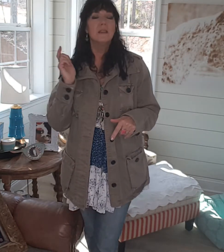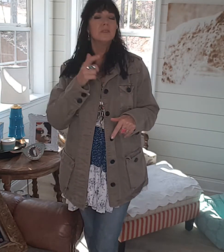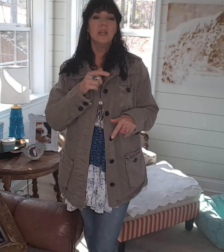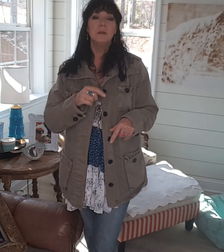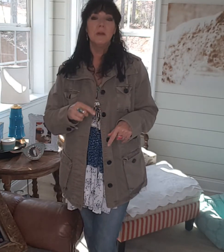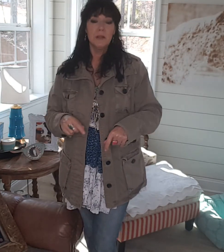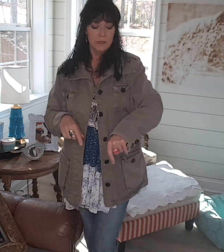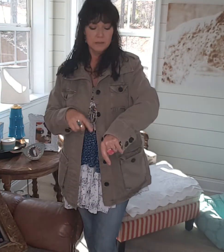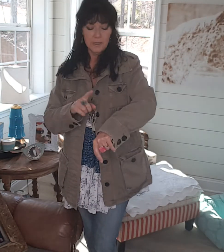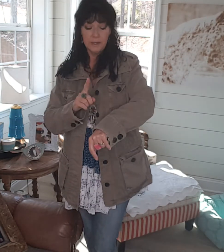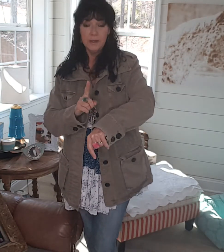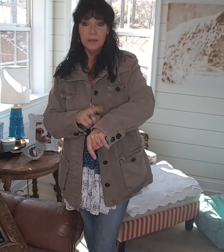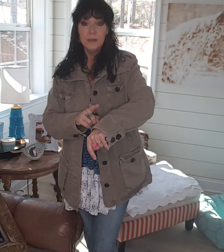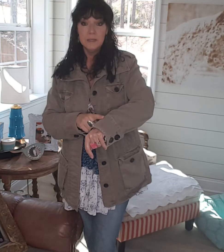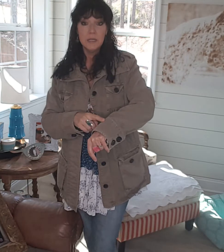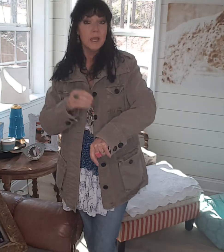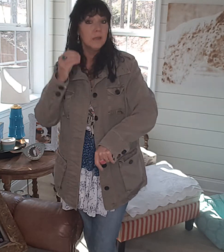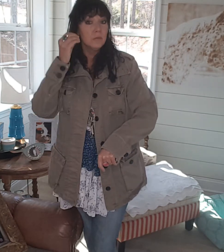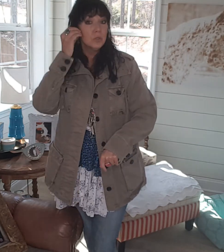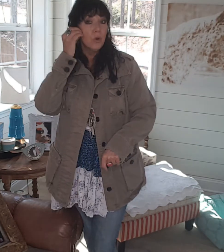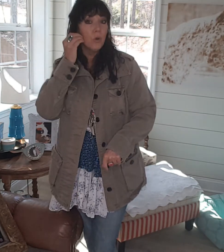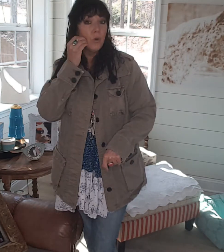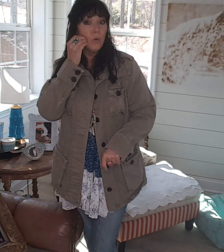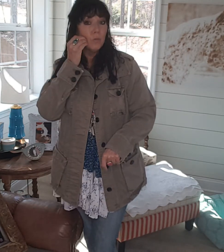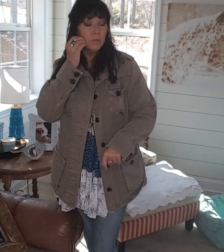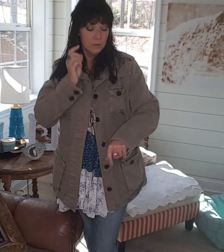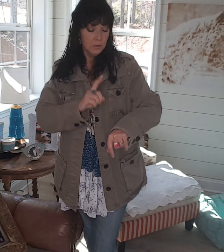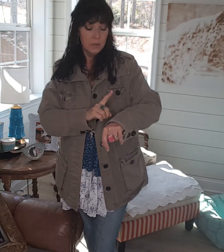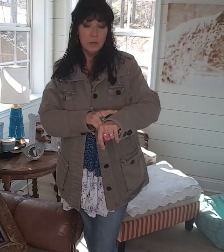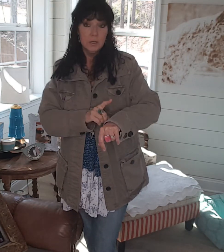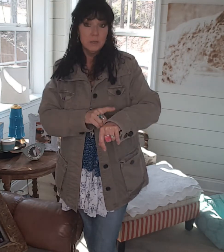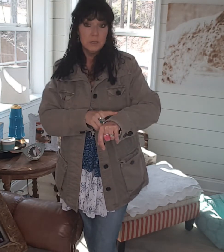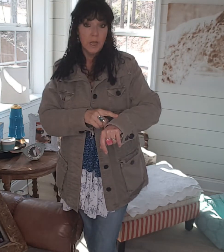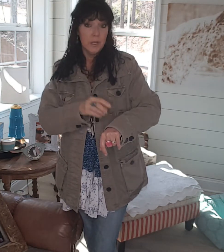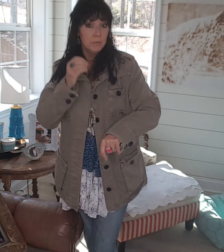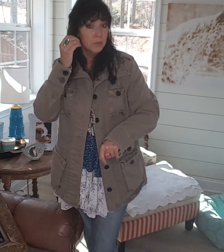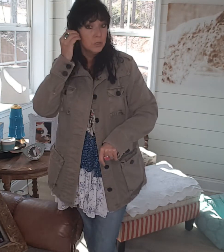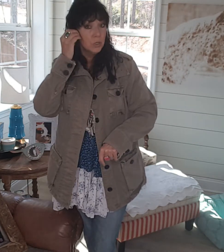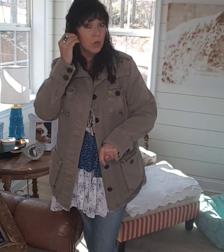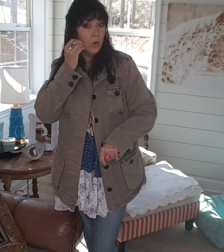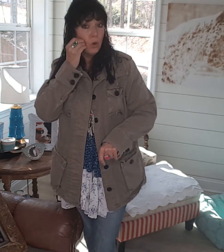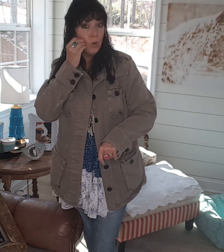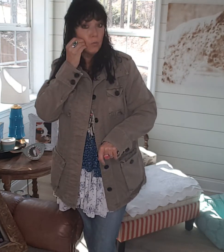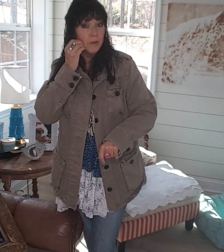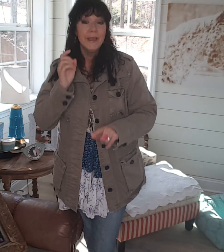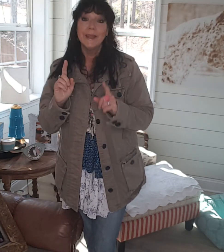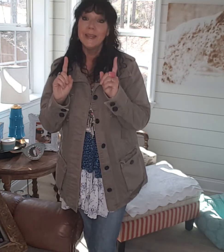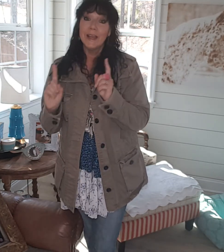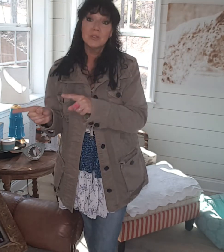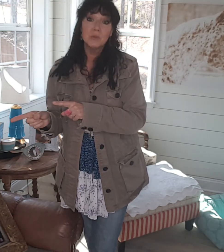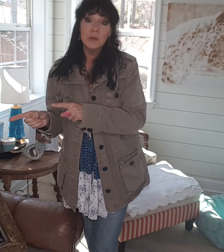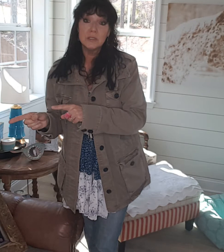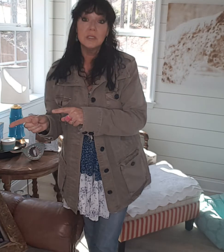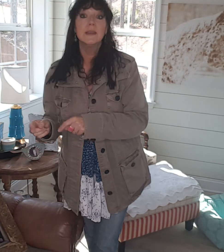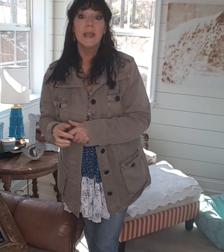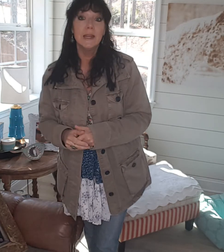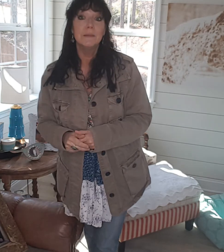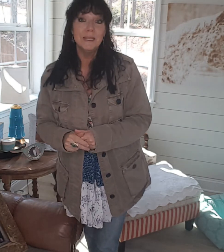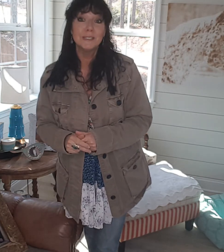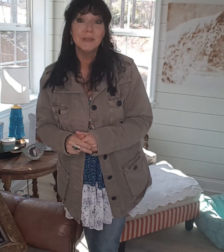other side of the park, and I'll say, time to go home. Time to go home. And he actually runs to the gate and he meets me